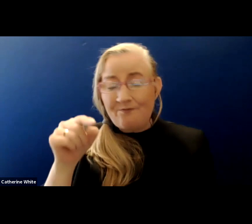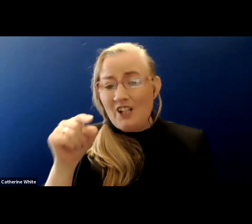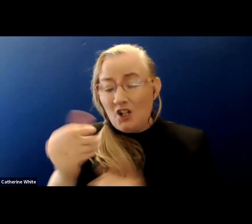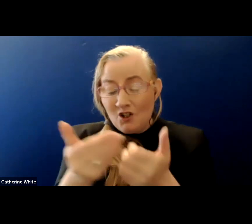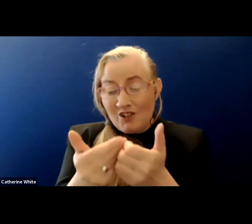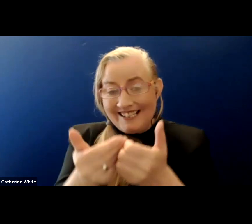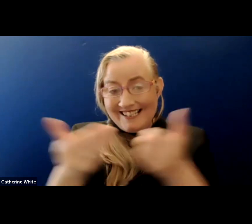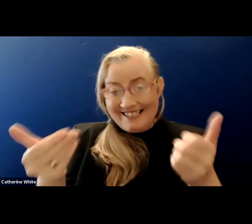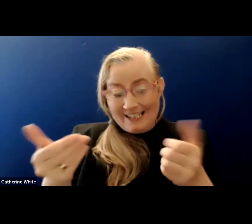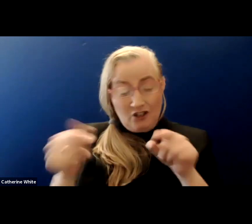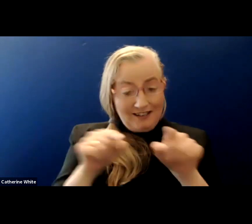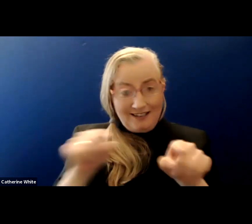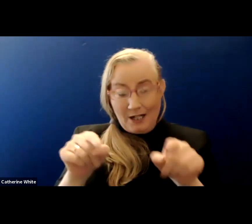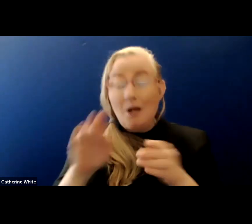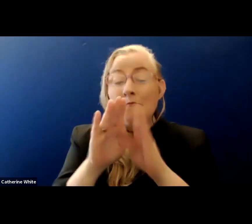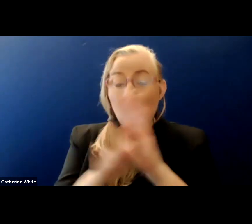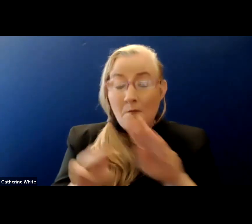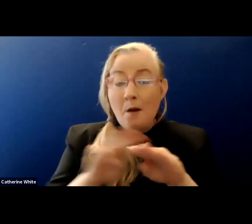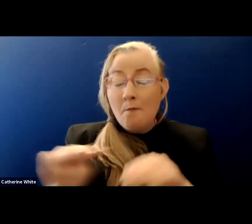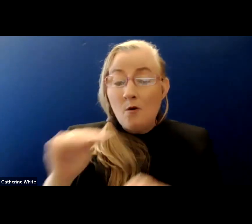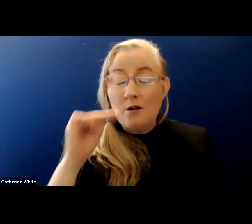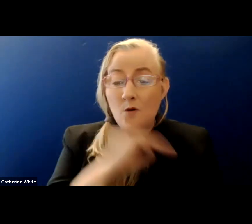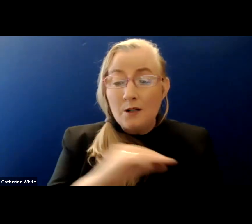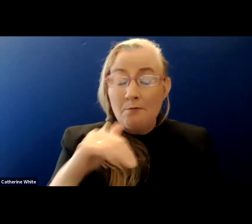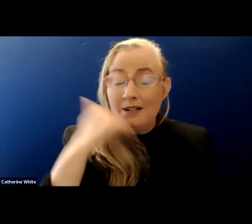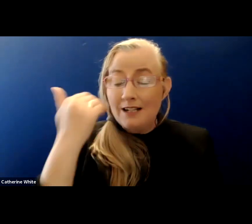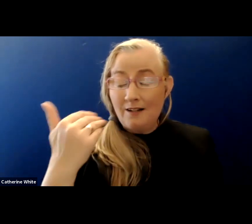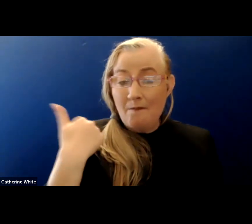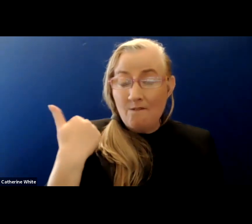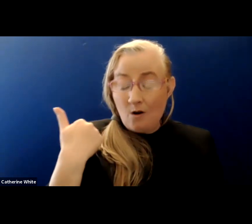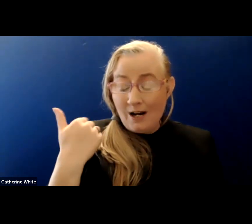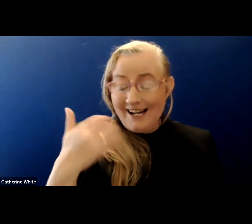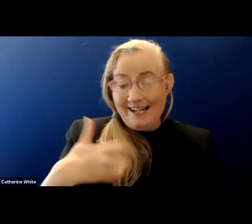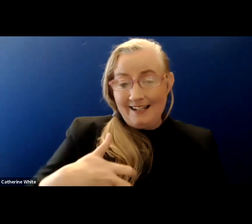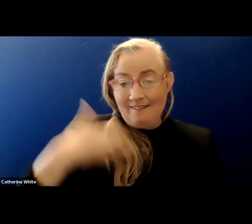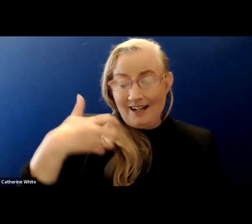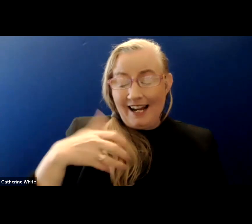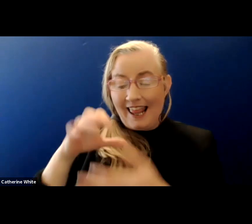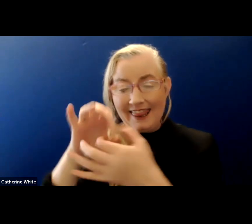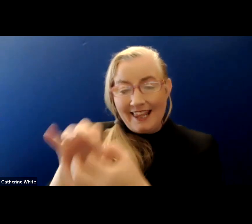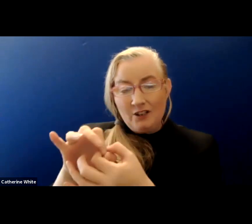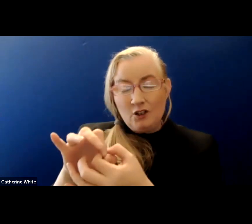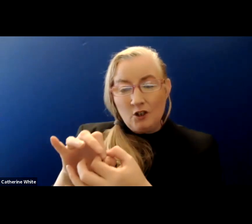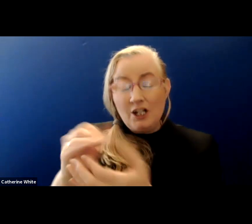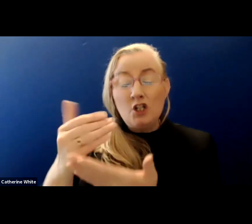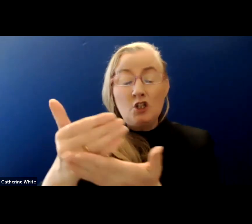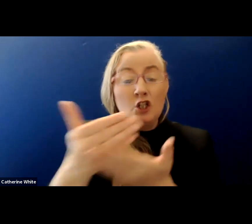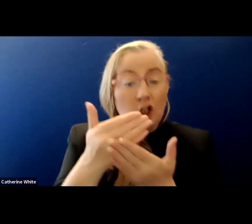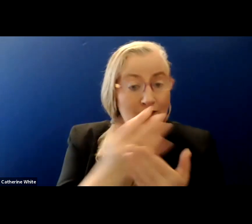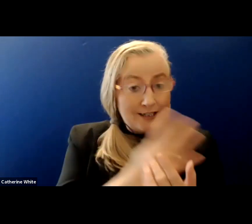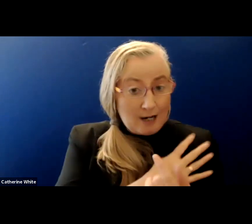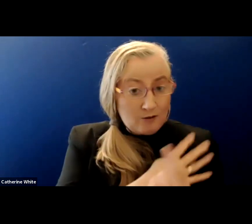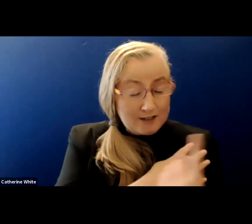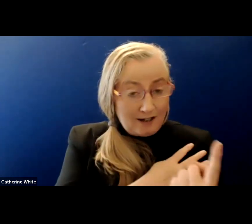has become more important, I think, because initially aggression had significance with respect to the Security Council